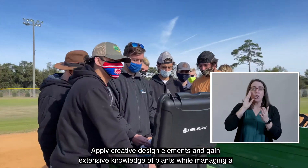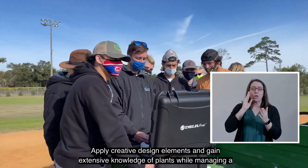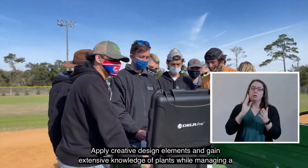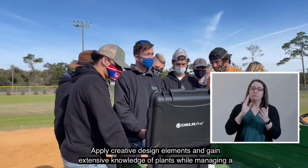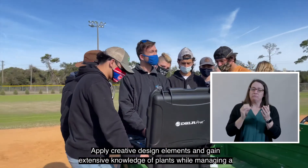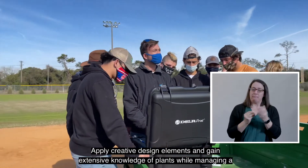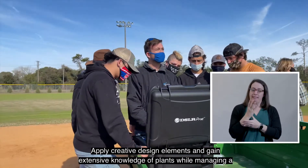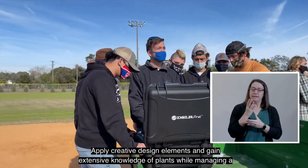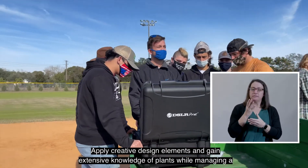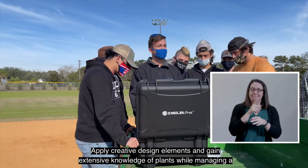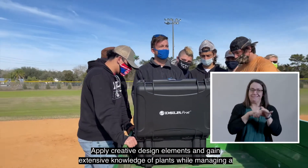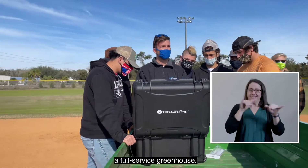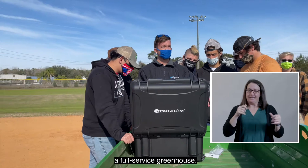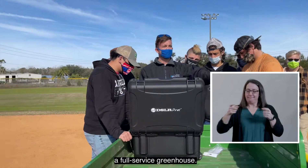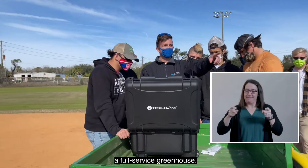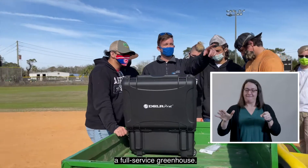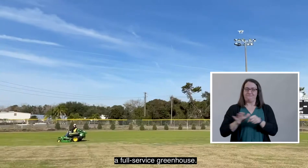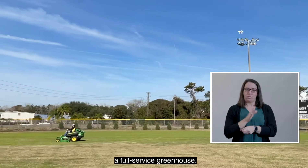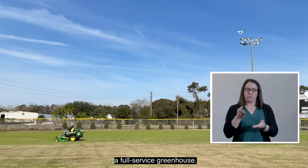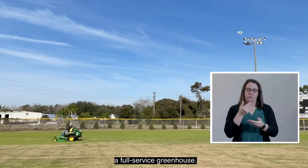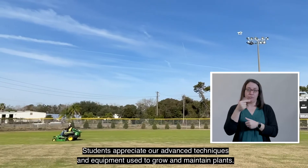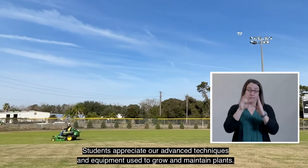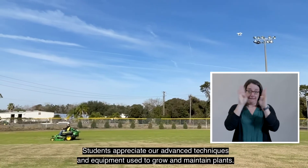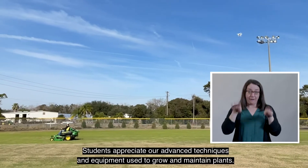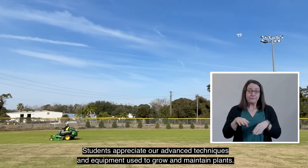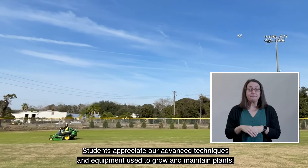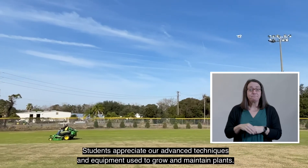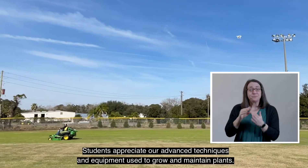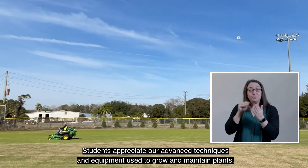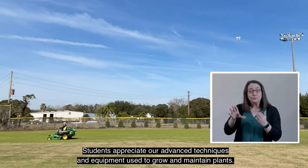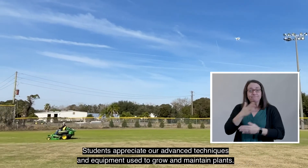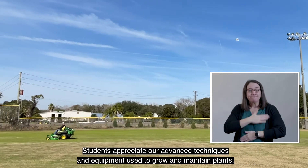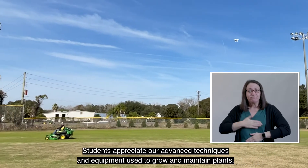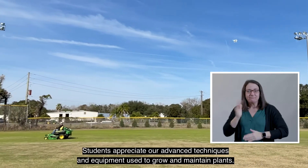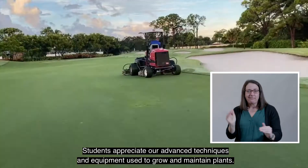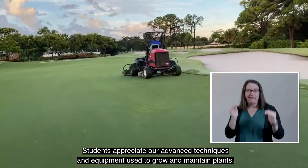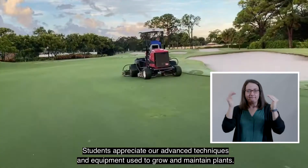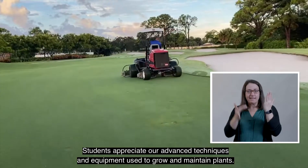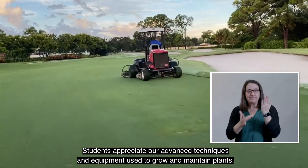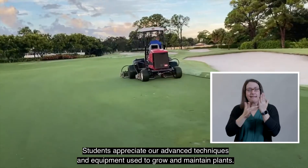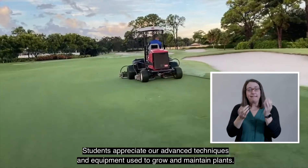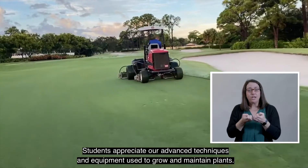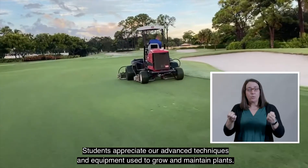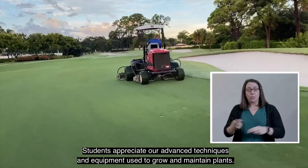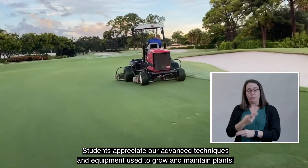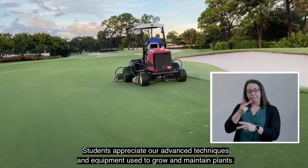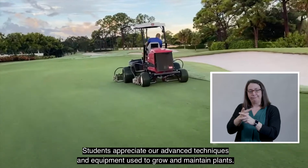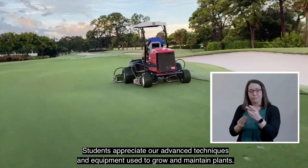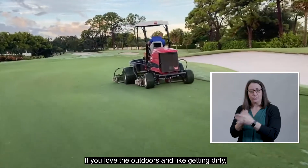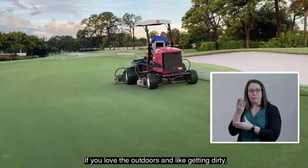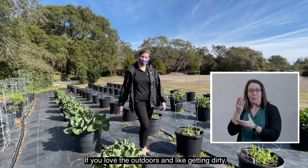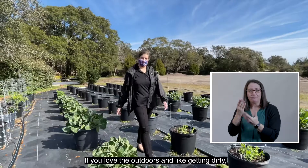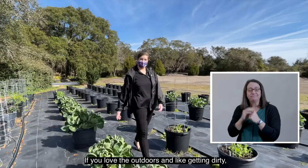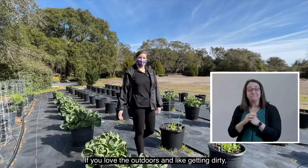extensive knowledge of plants while managing a full-service greenhouse. Students appreciate our advanced techniques and equipment used to grow and maintain